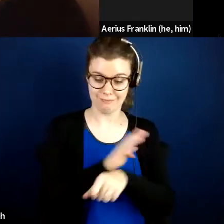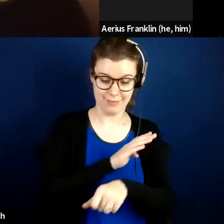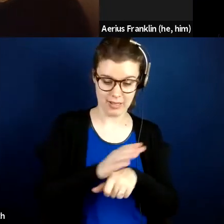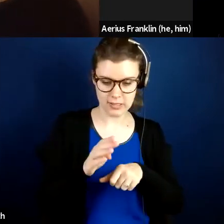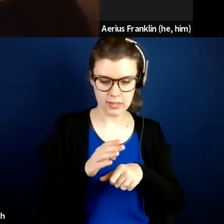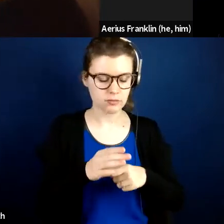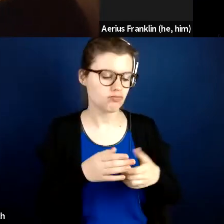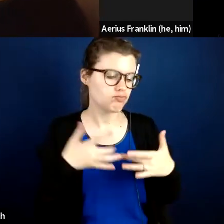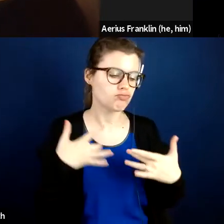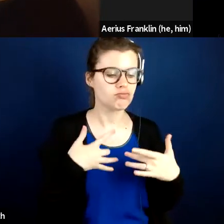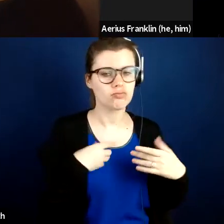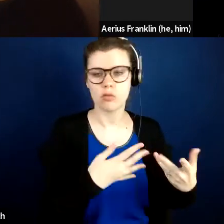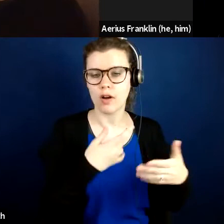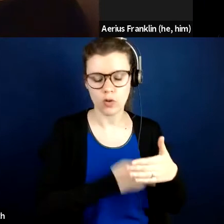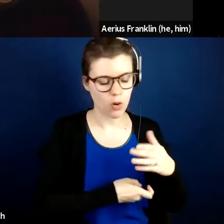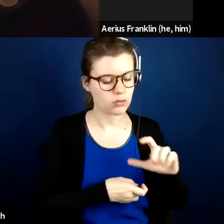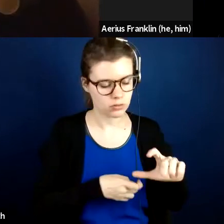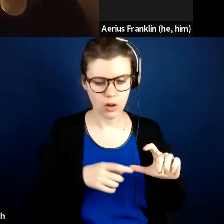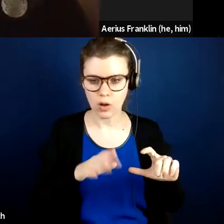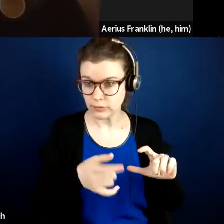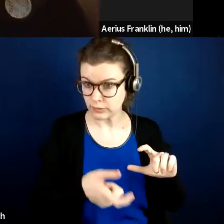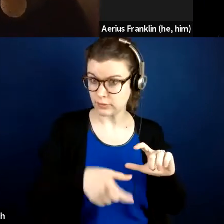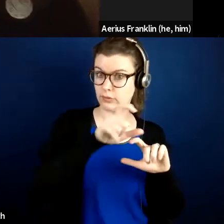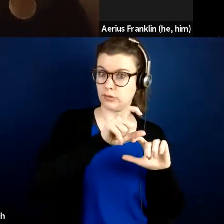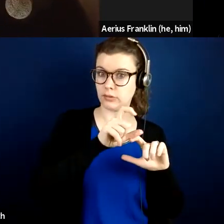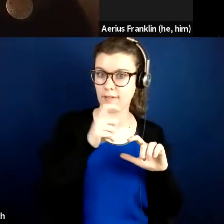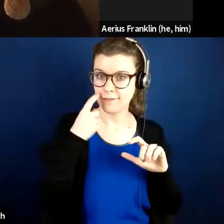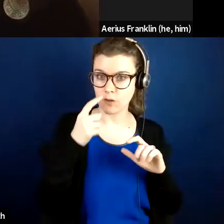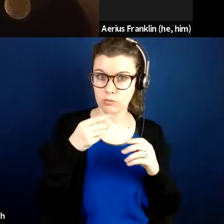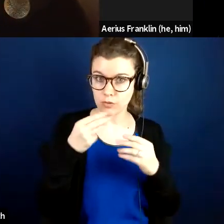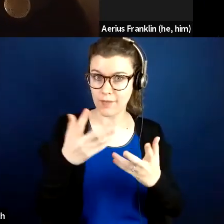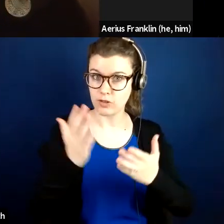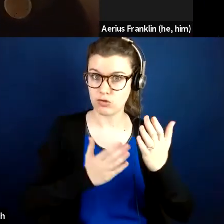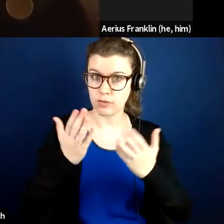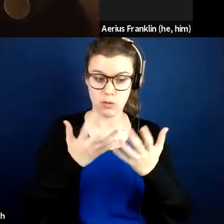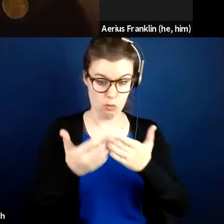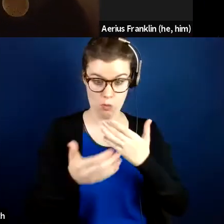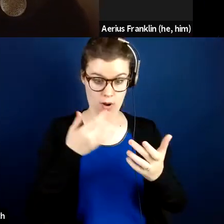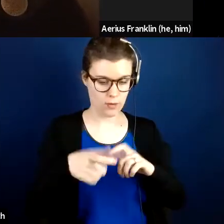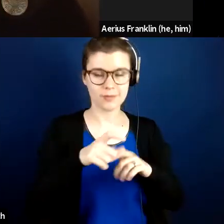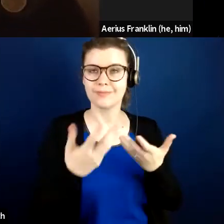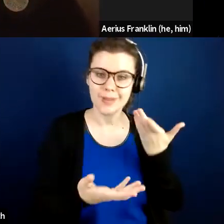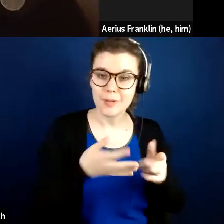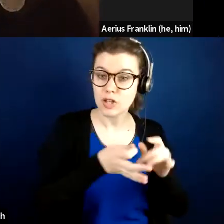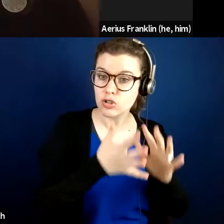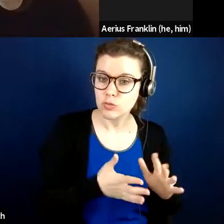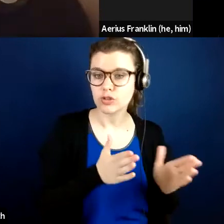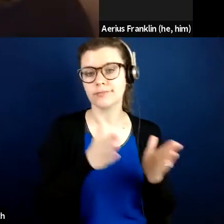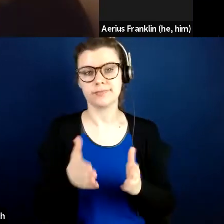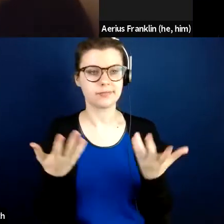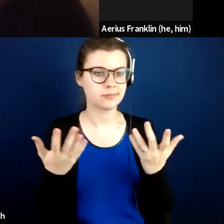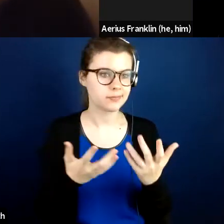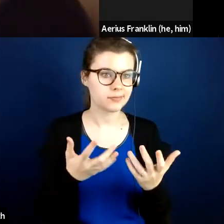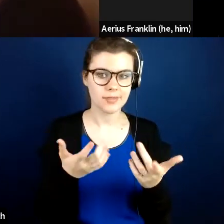or a state and local government have to incur in order to provide accessible service, whatever it is, whether it's an interpreter or large print